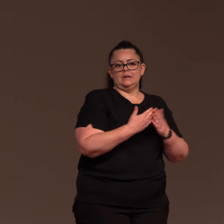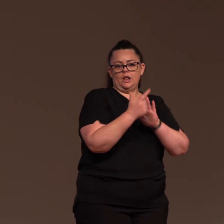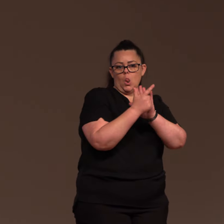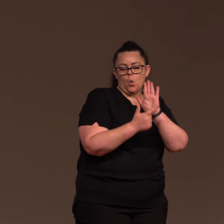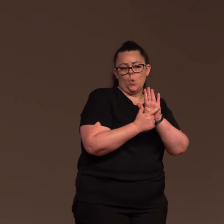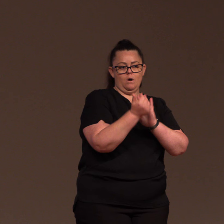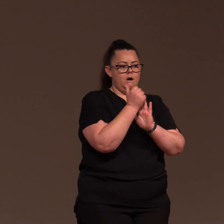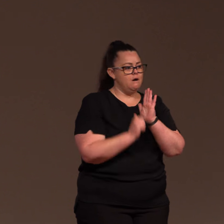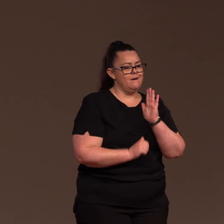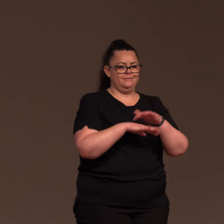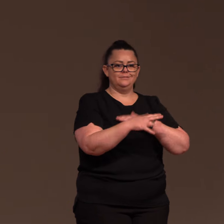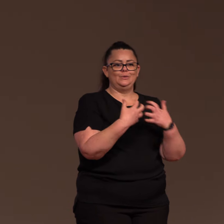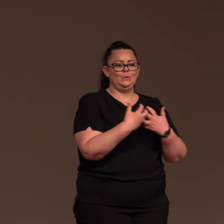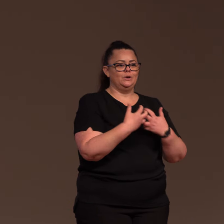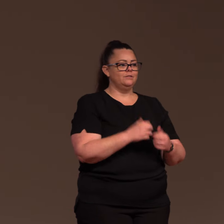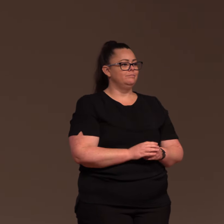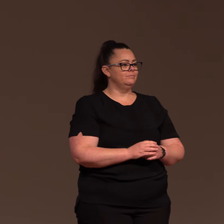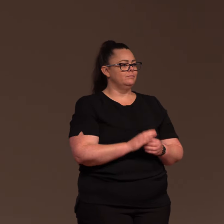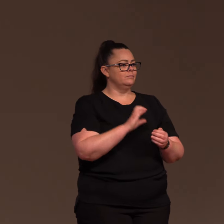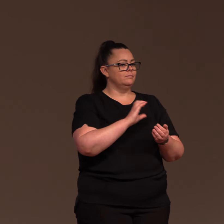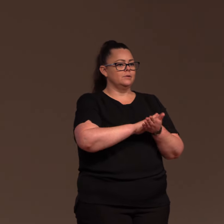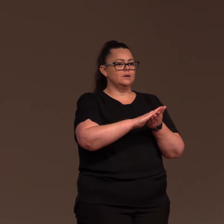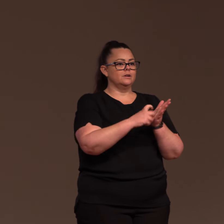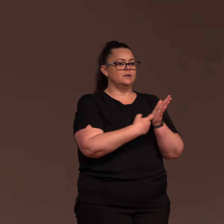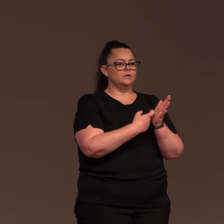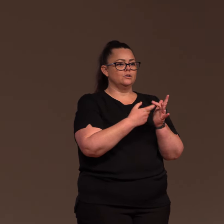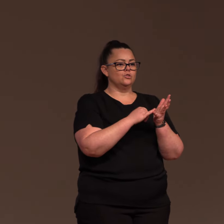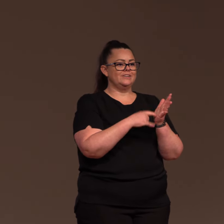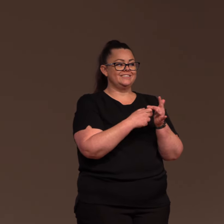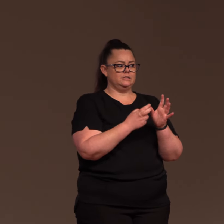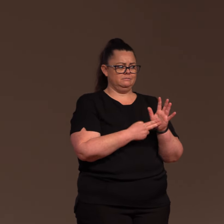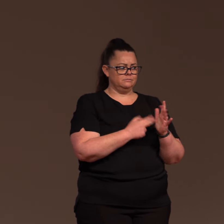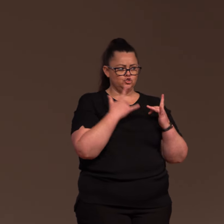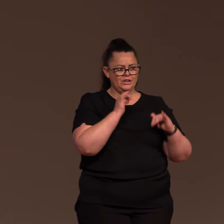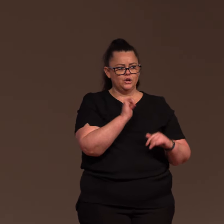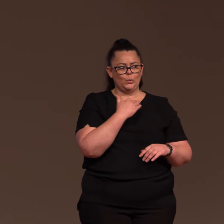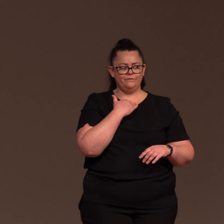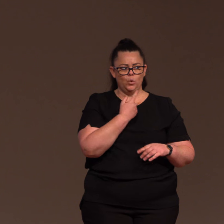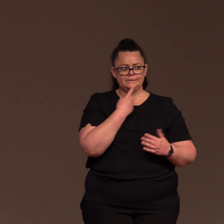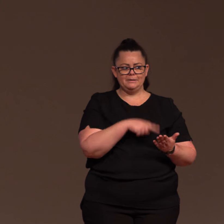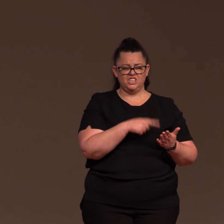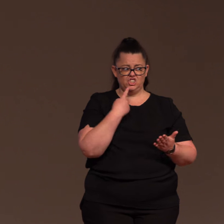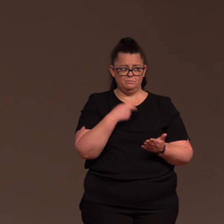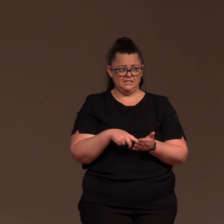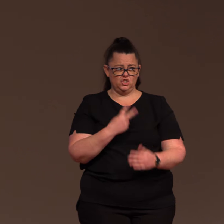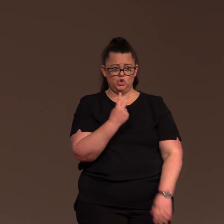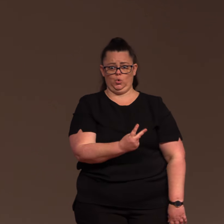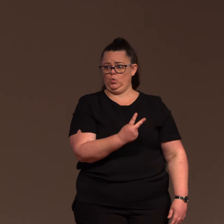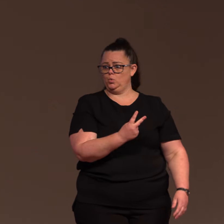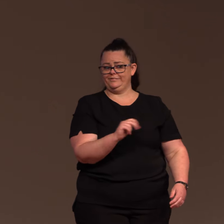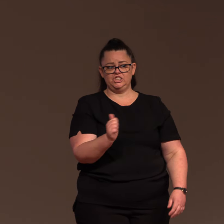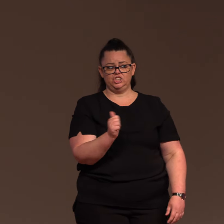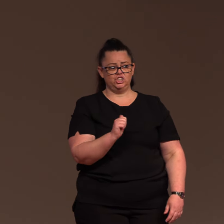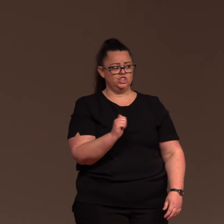university. Christian Ciaroni, you're going to check your voicemail, mate, because I left two messages.